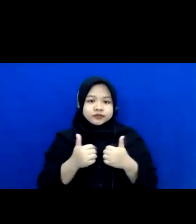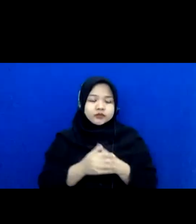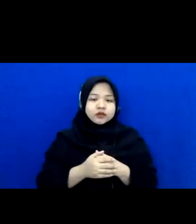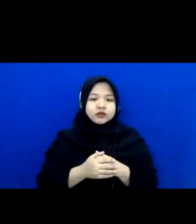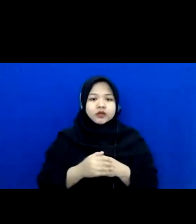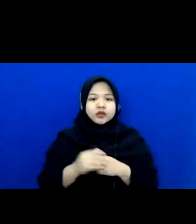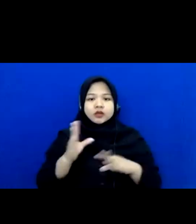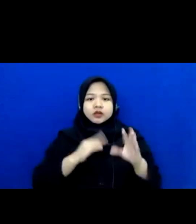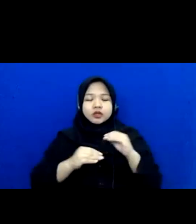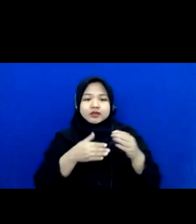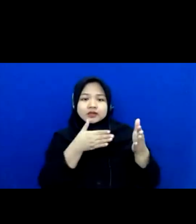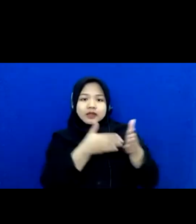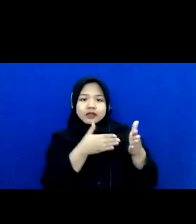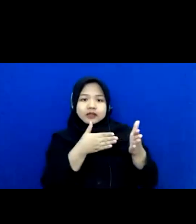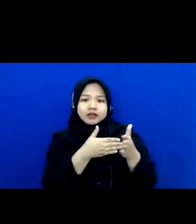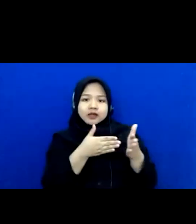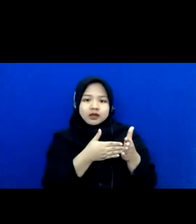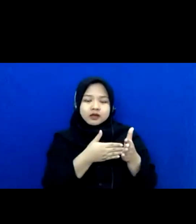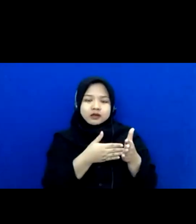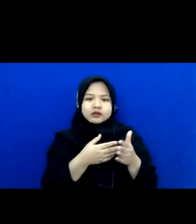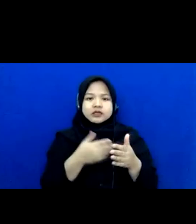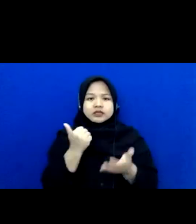about challenging, we have similar,